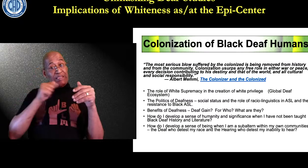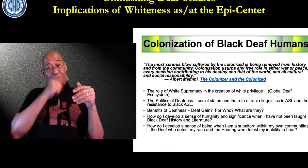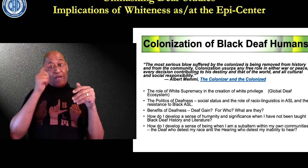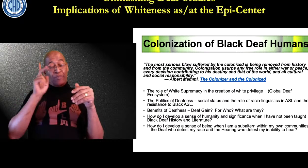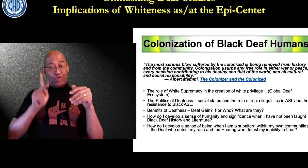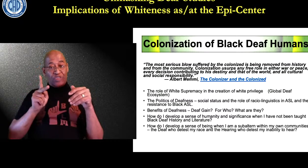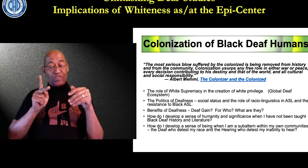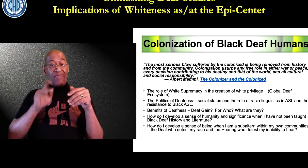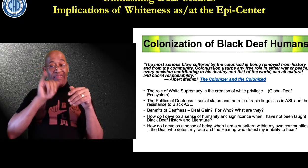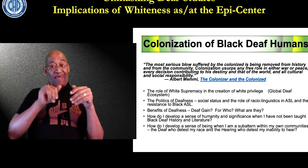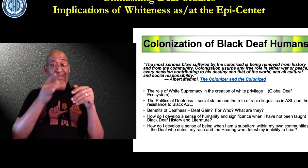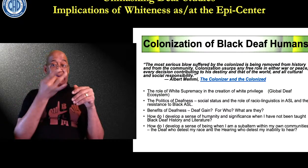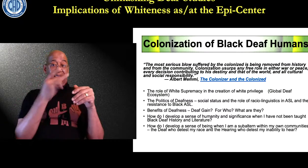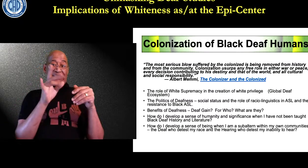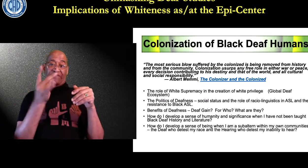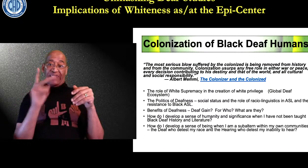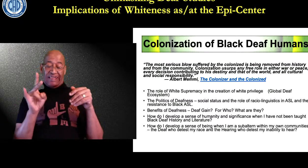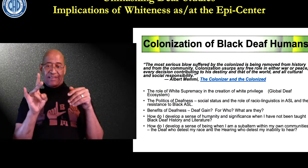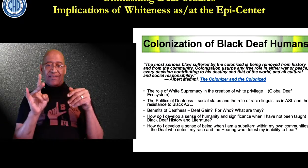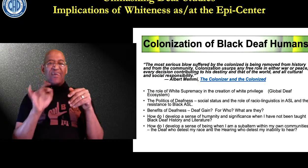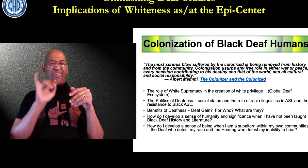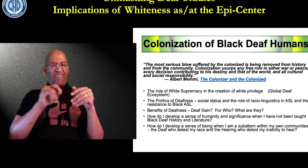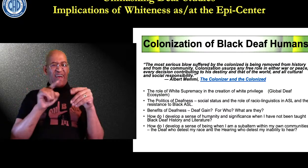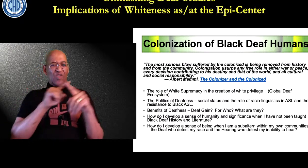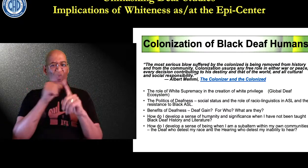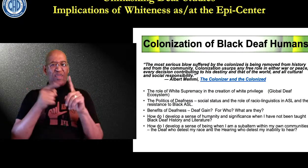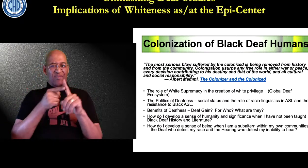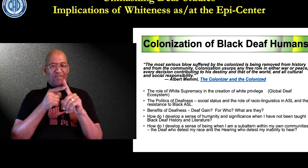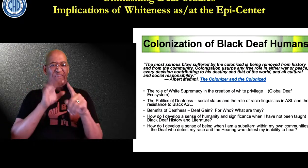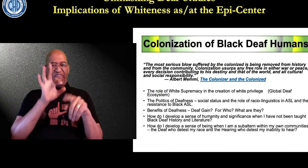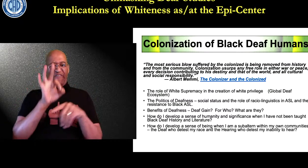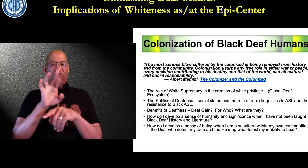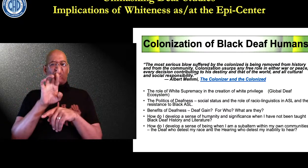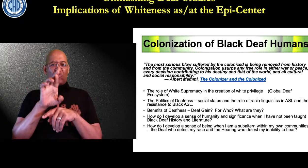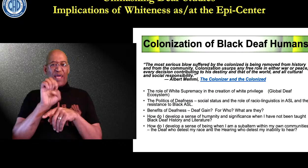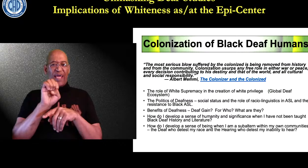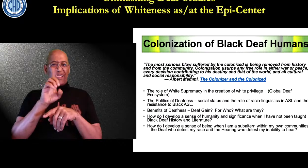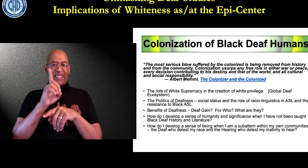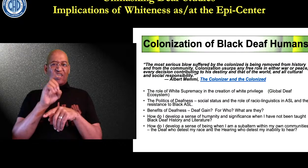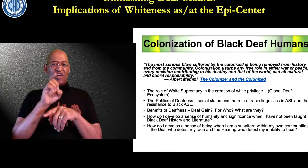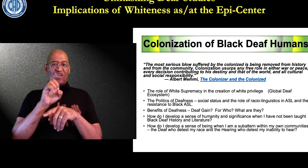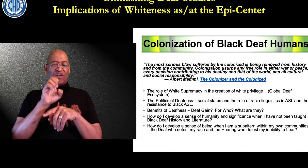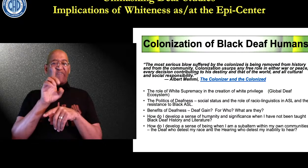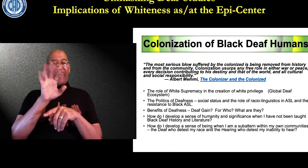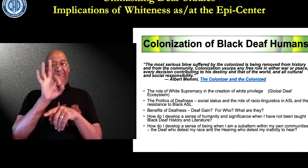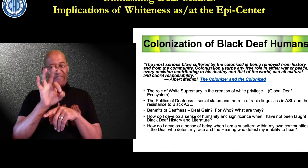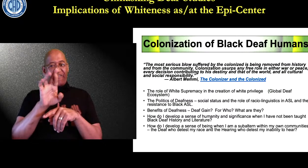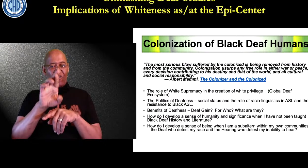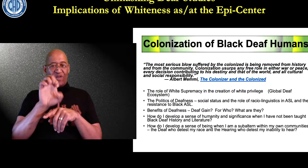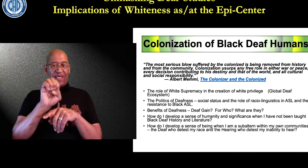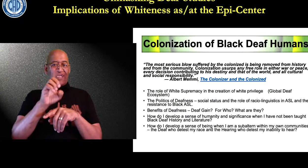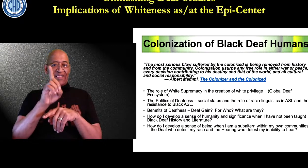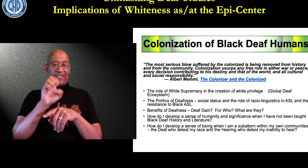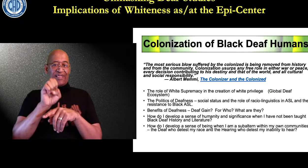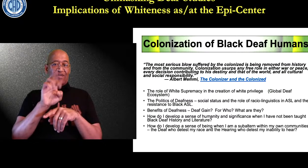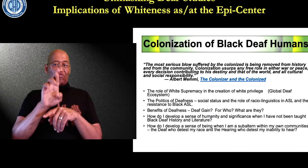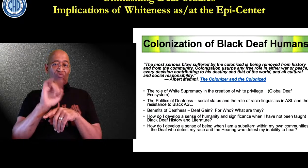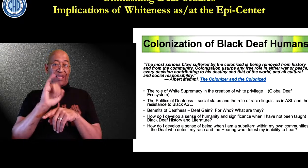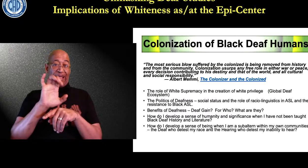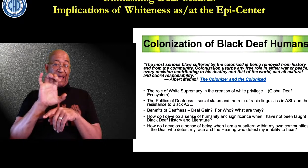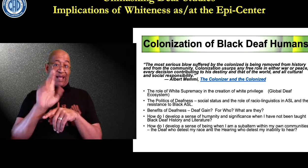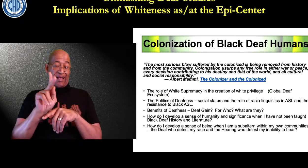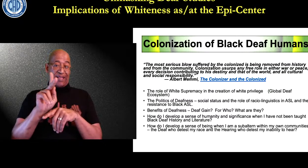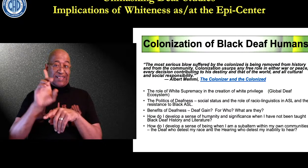which was a great part of history. In 1817, that is